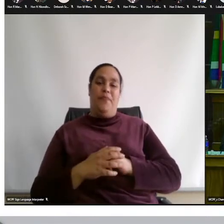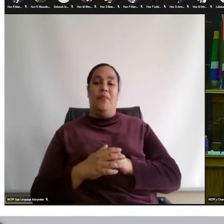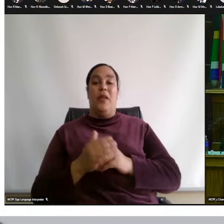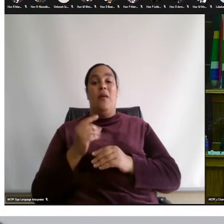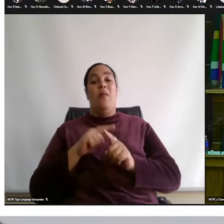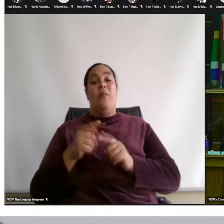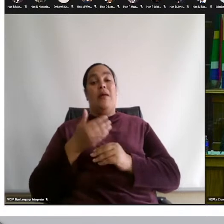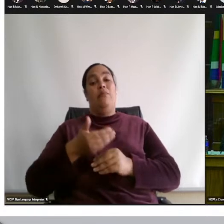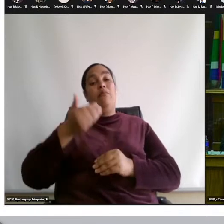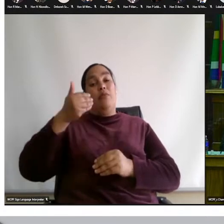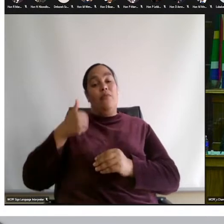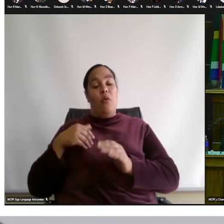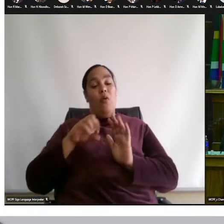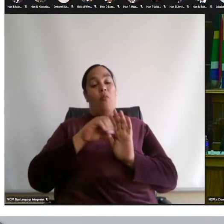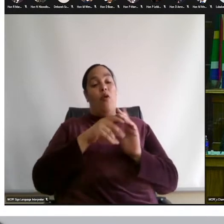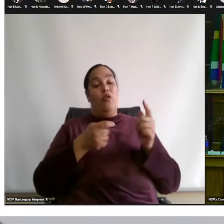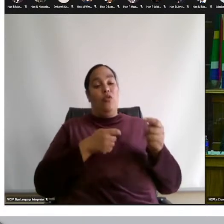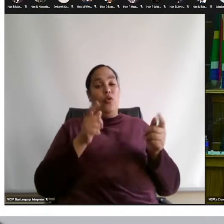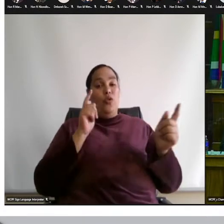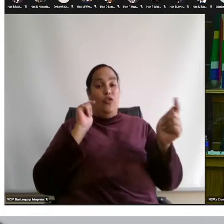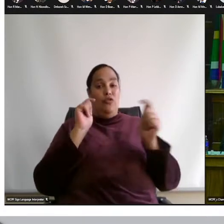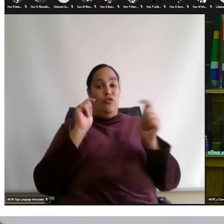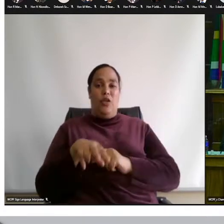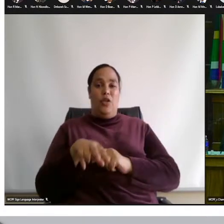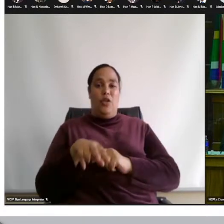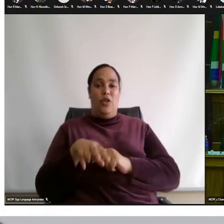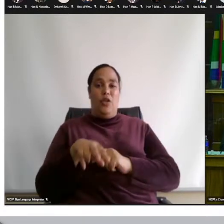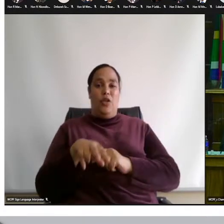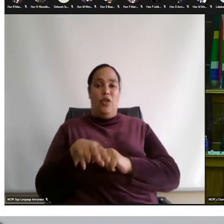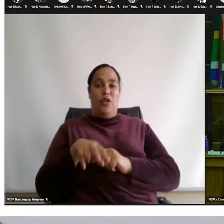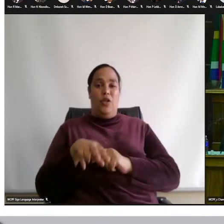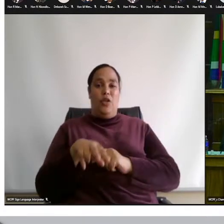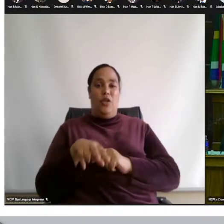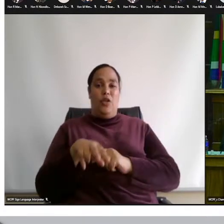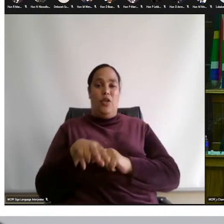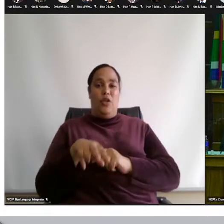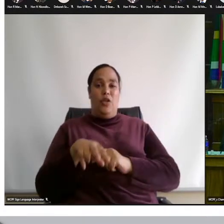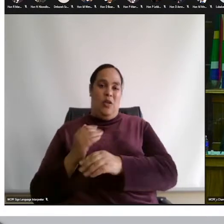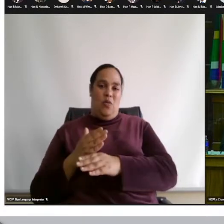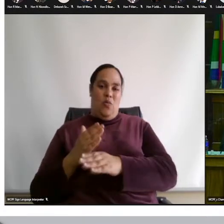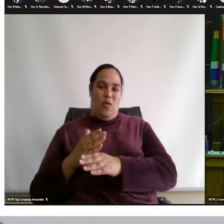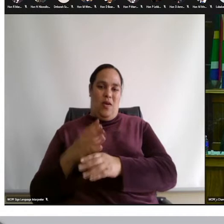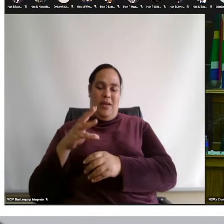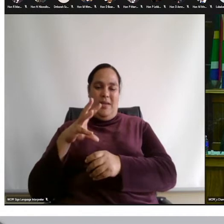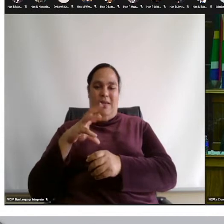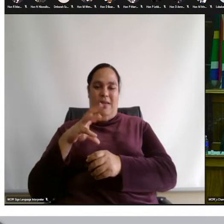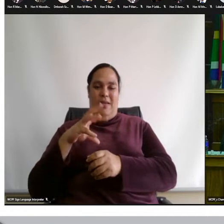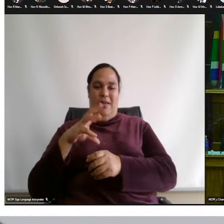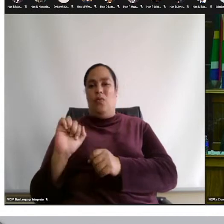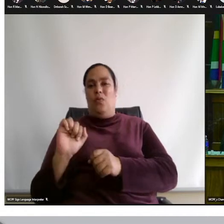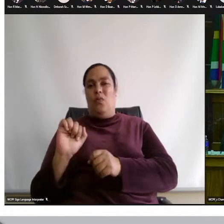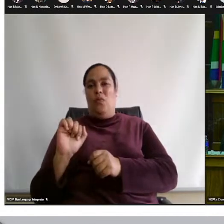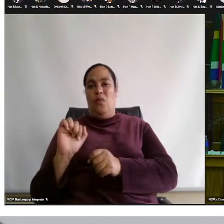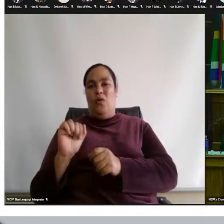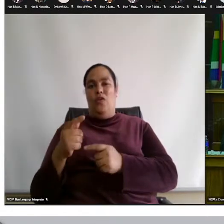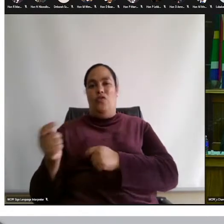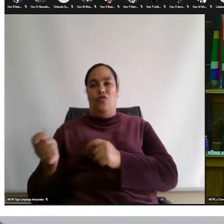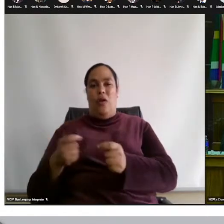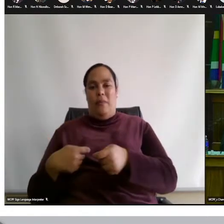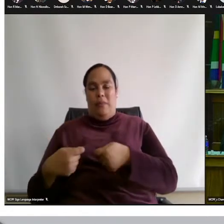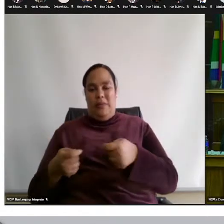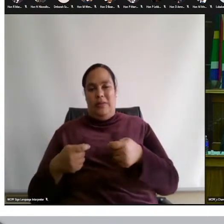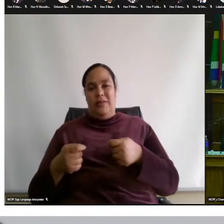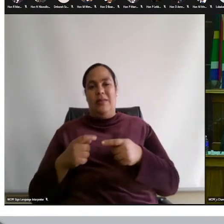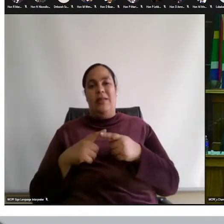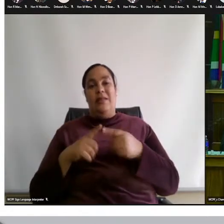the market store conversion, 24 people were employed in the respective shops, and